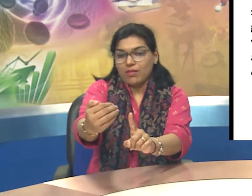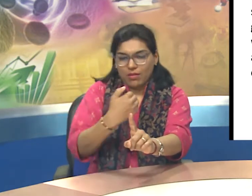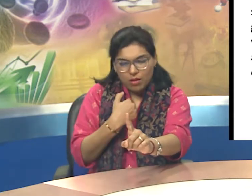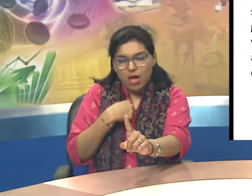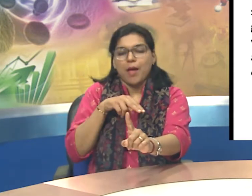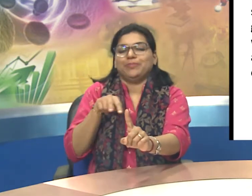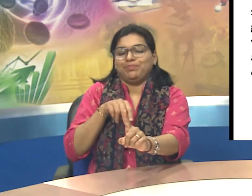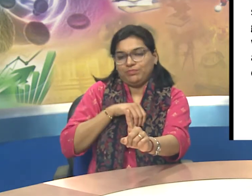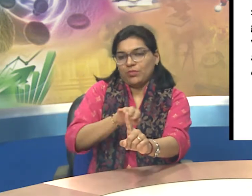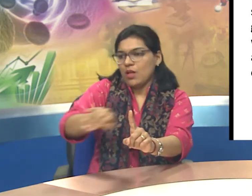The passage of